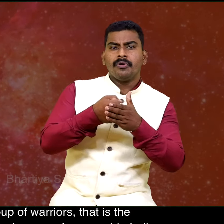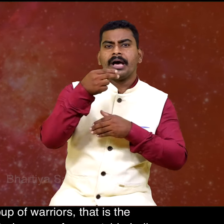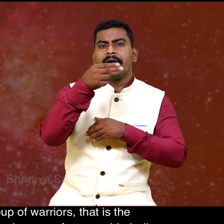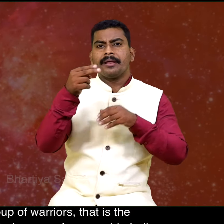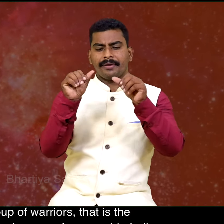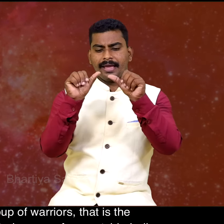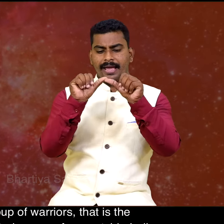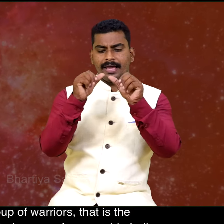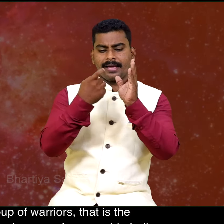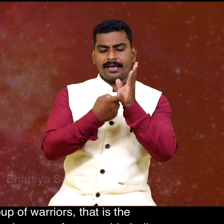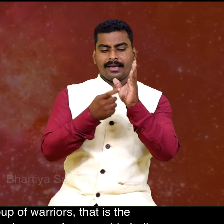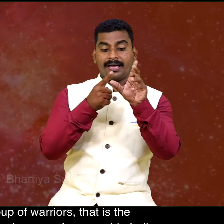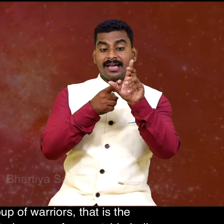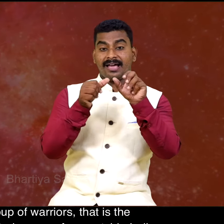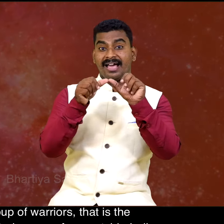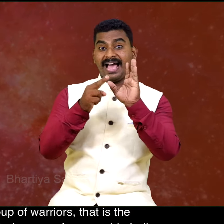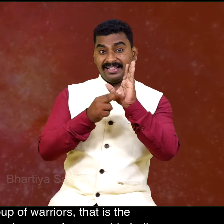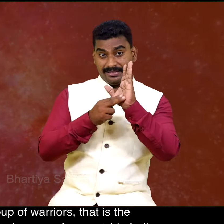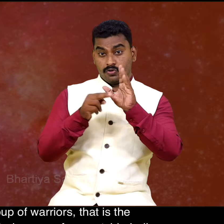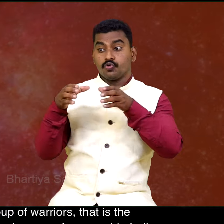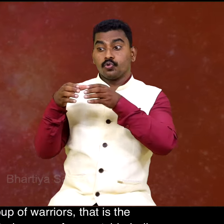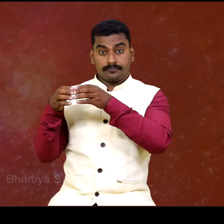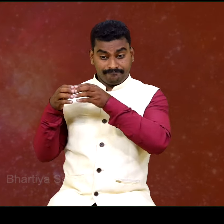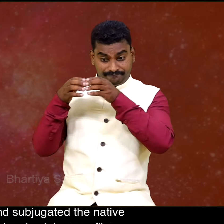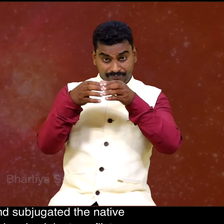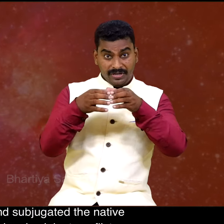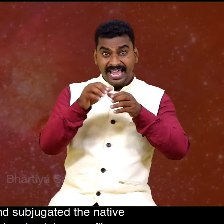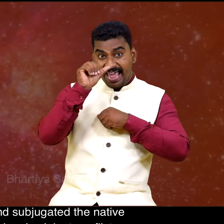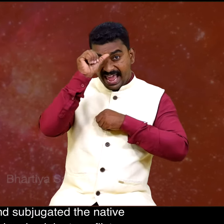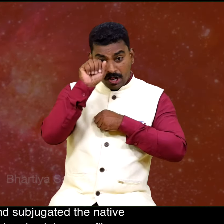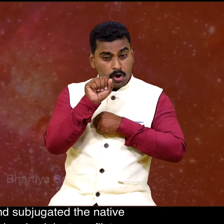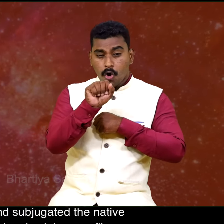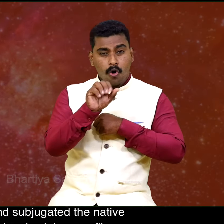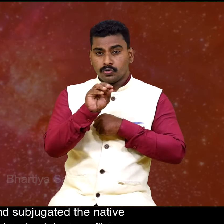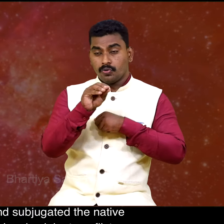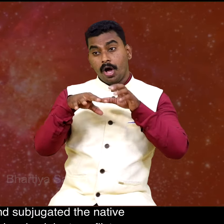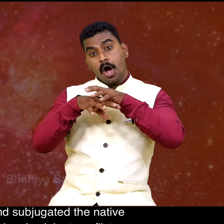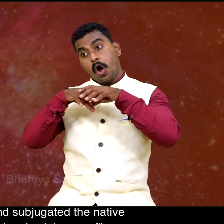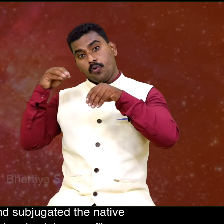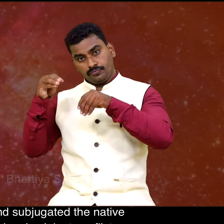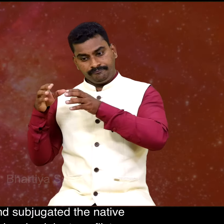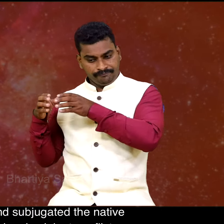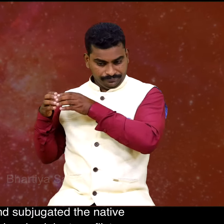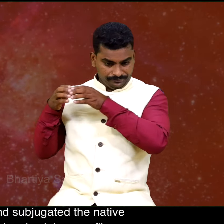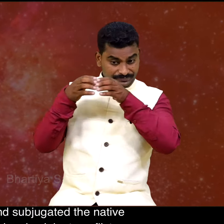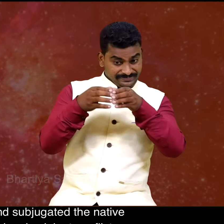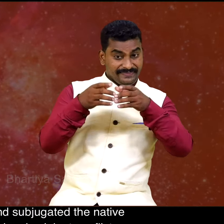came from outside India and subjugated the native rulers in